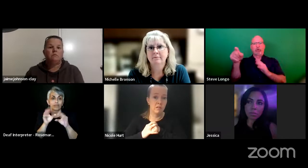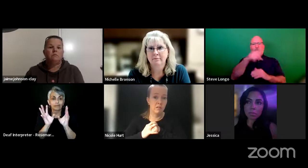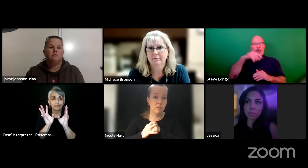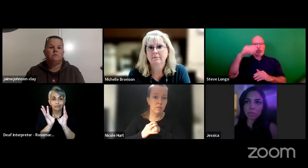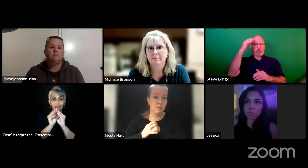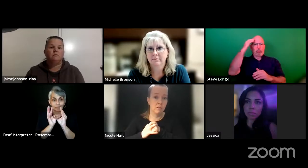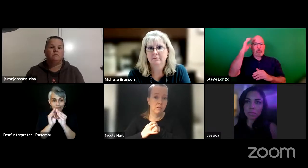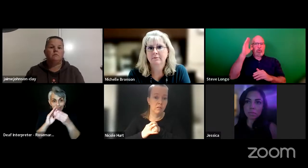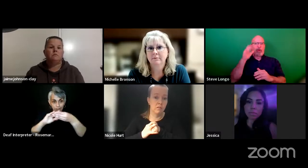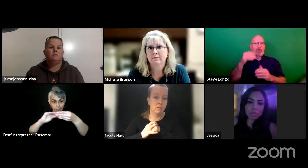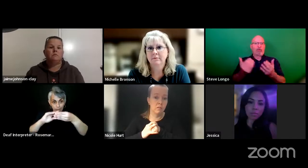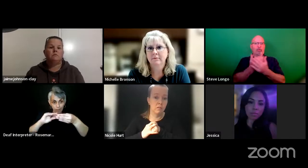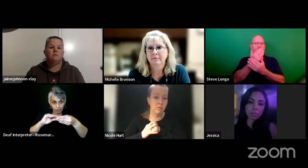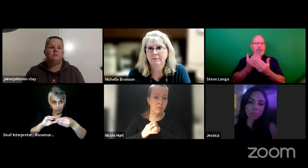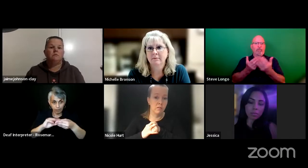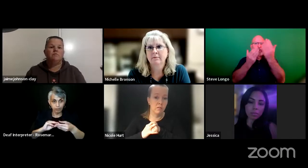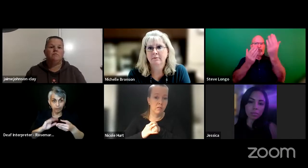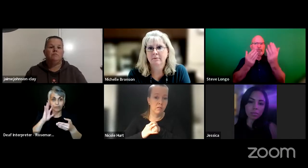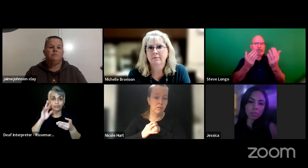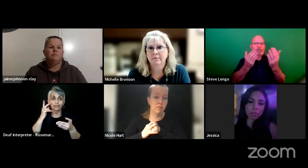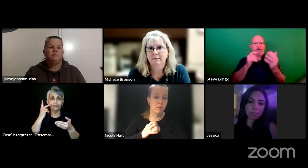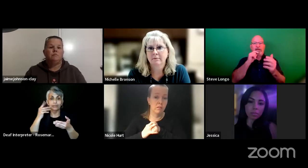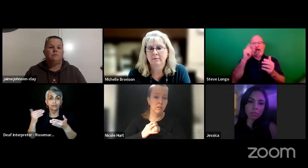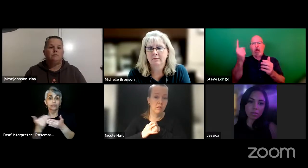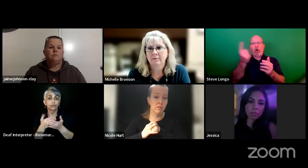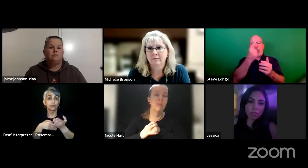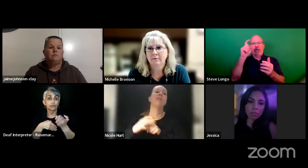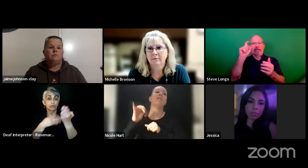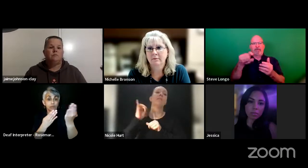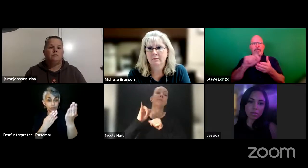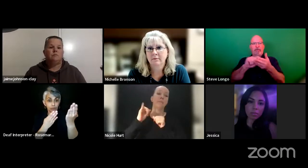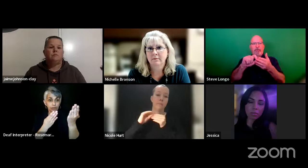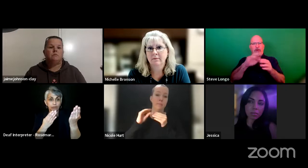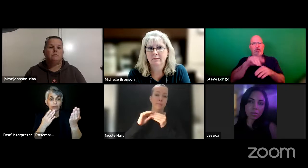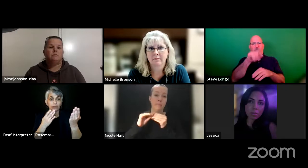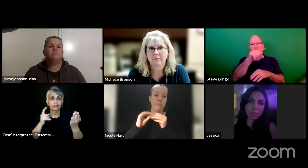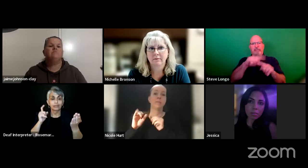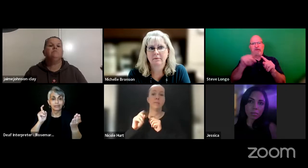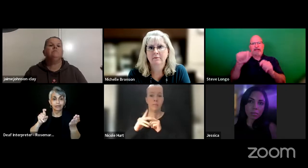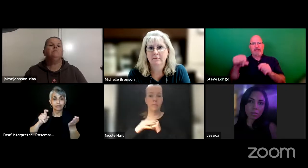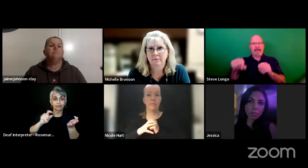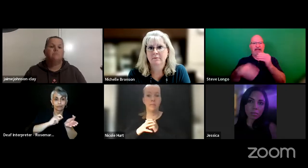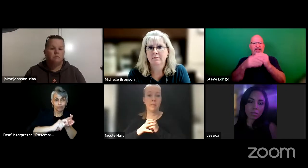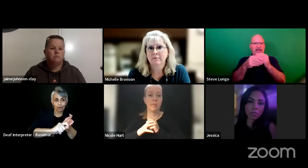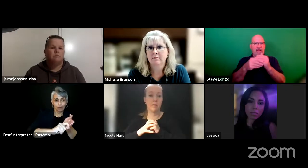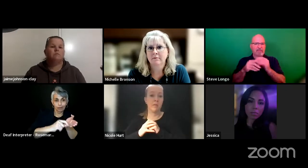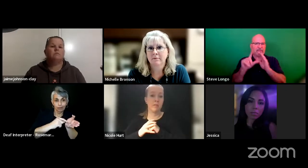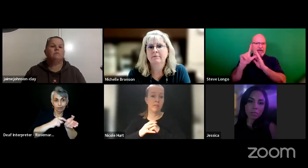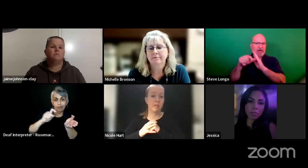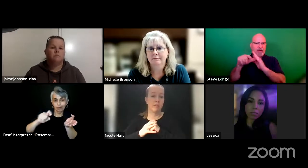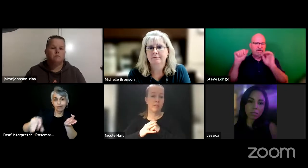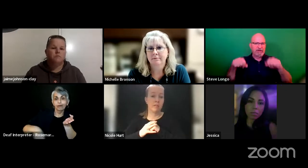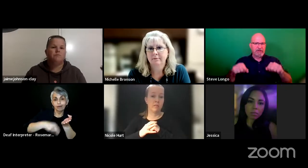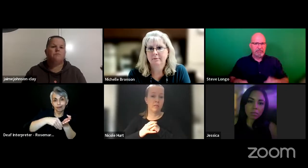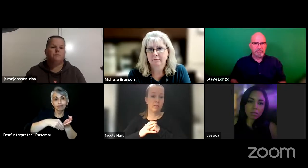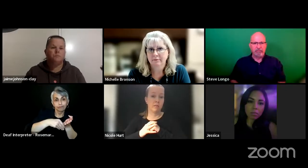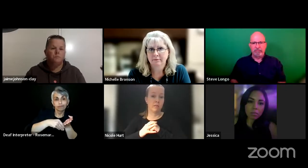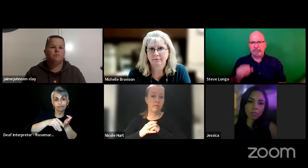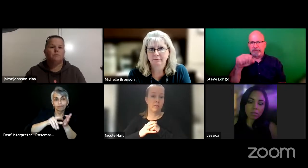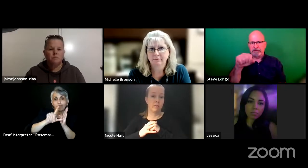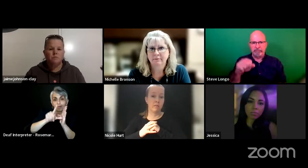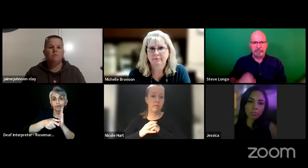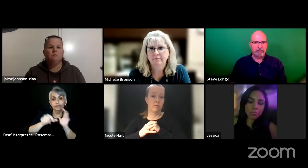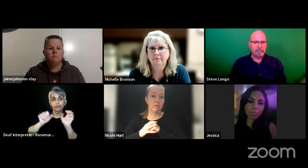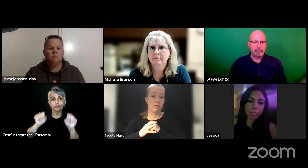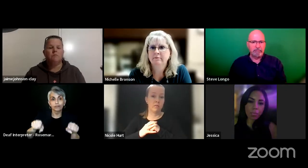Steve Longo saying, I will bring that up a little bit later. It doesn't always have to be on the agenda. It